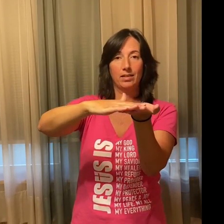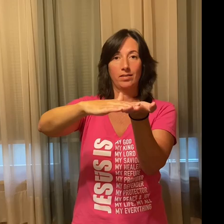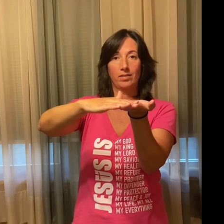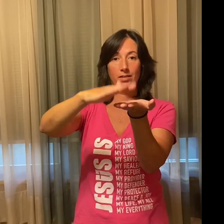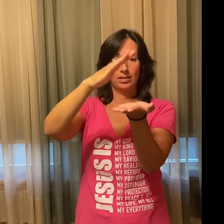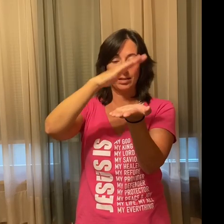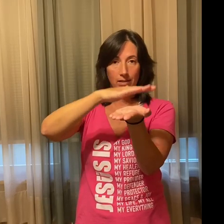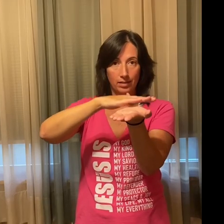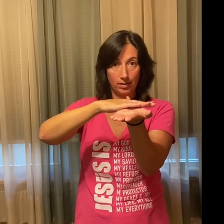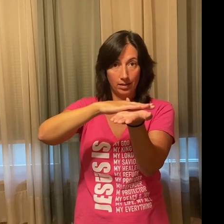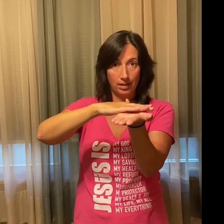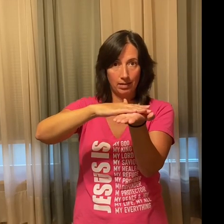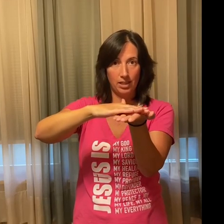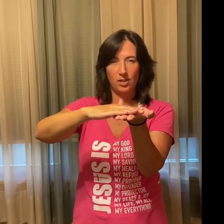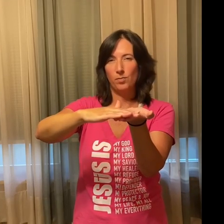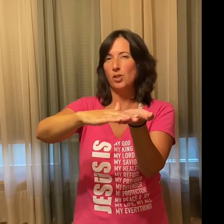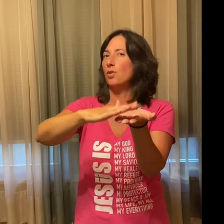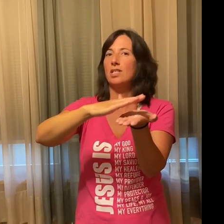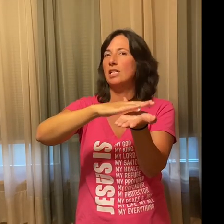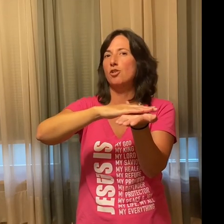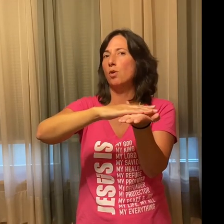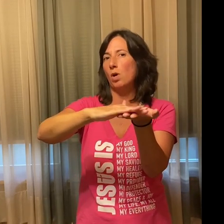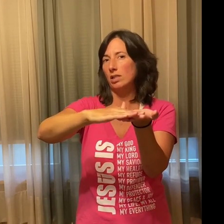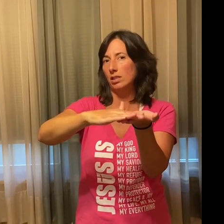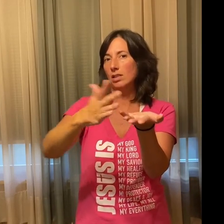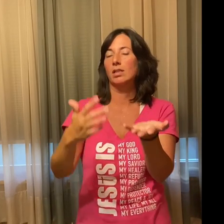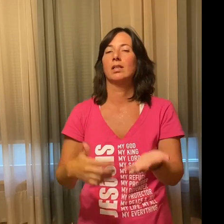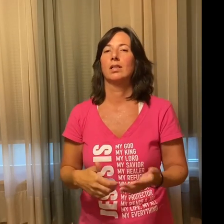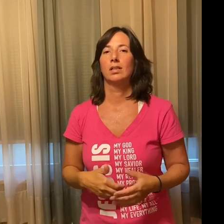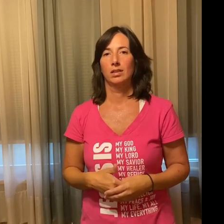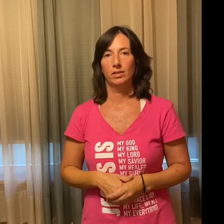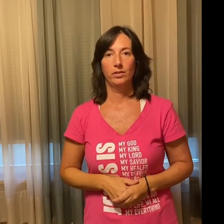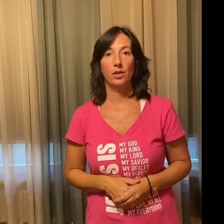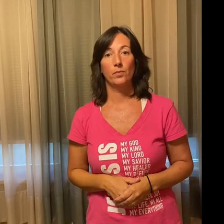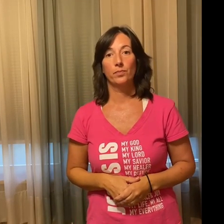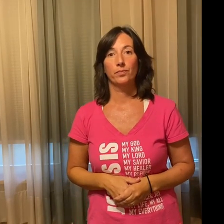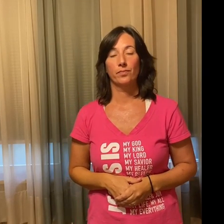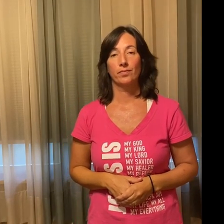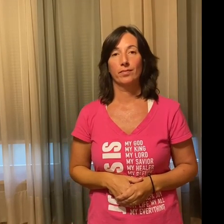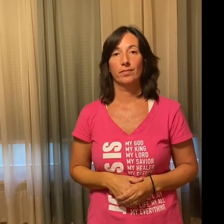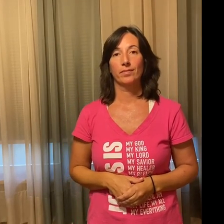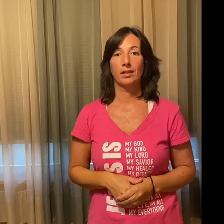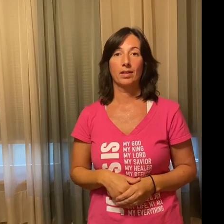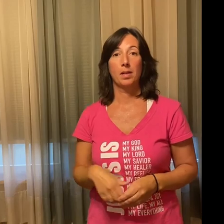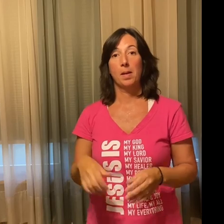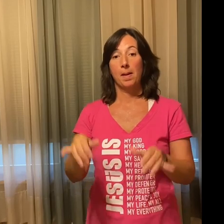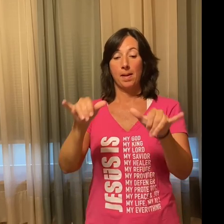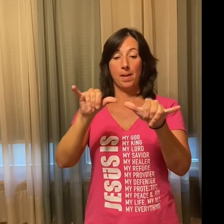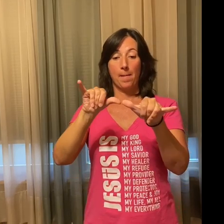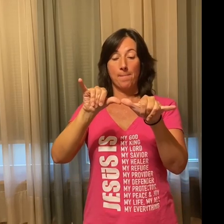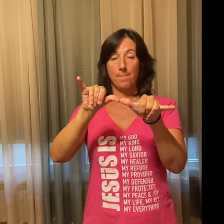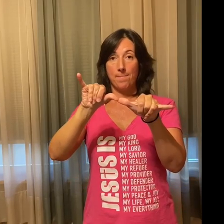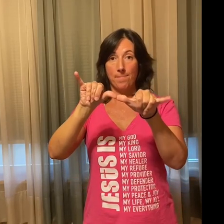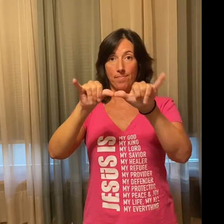clean, clean, but you only need to do it once. So,